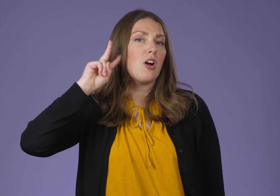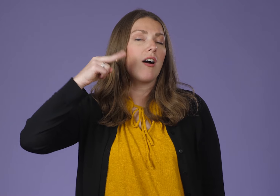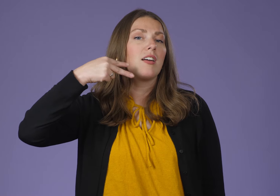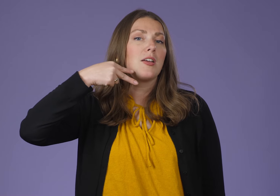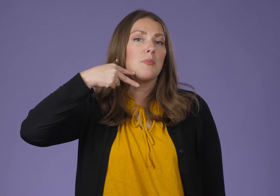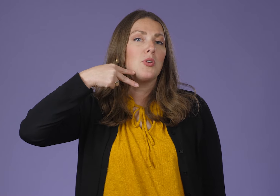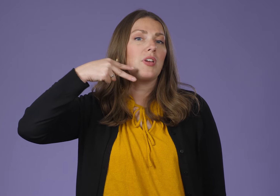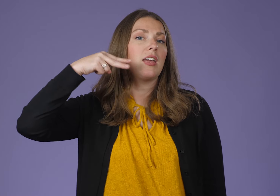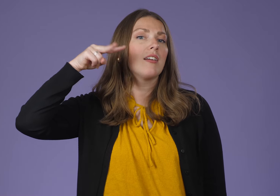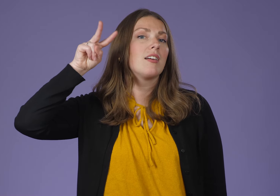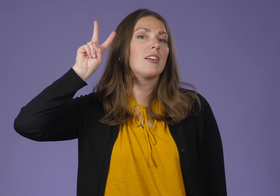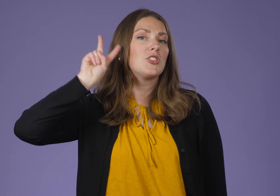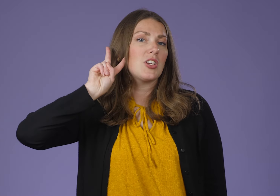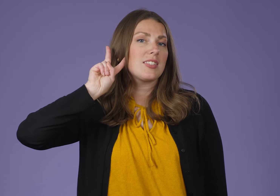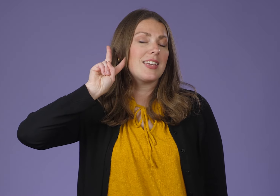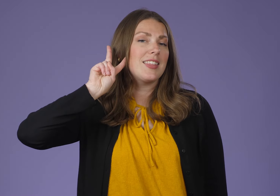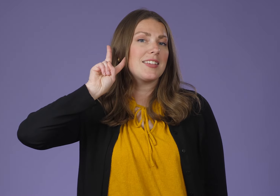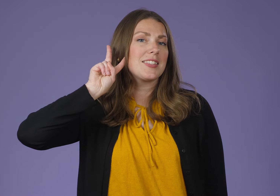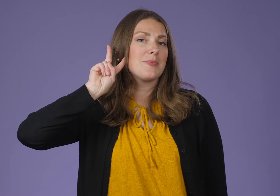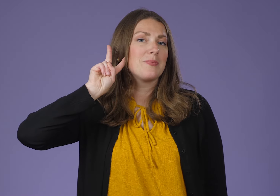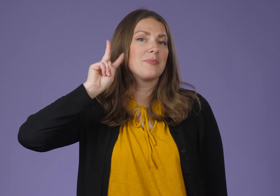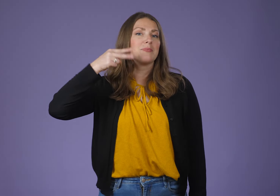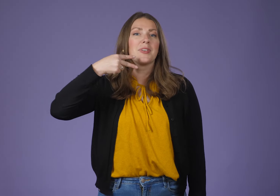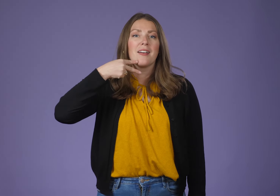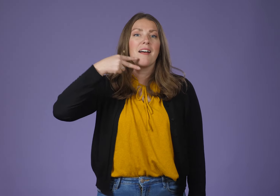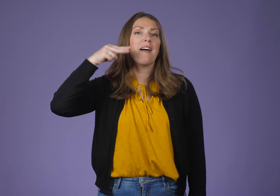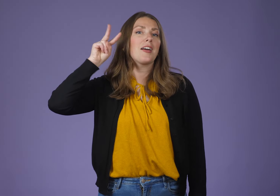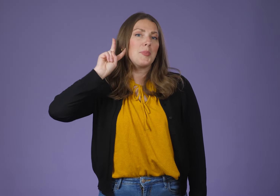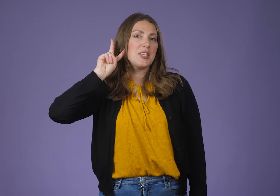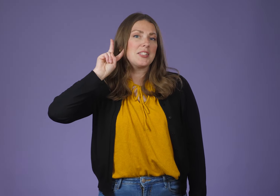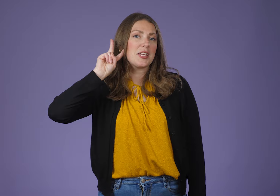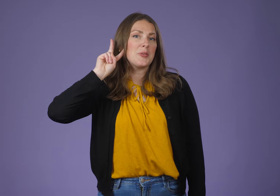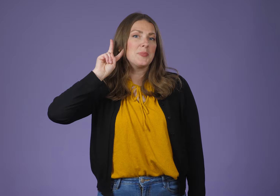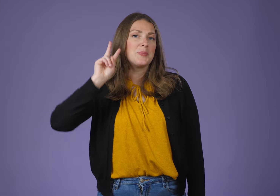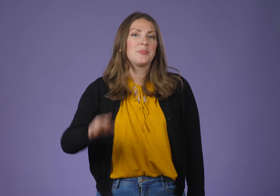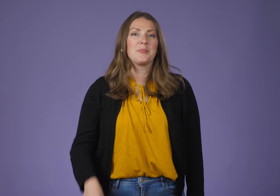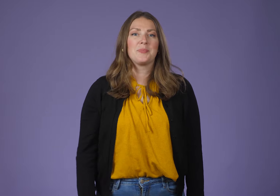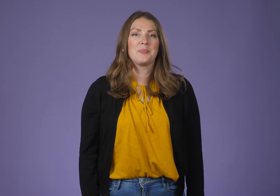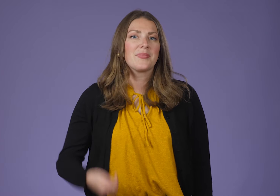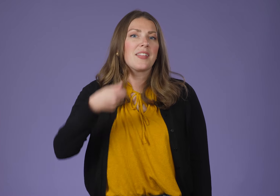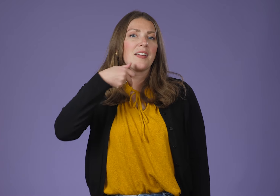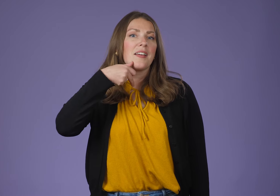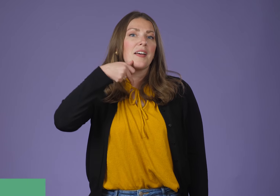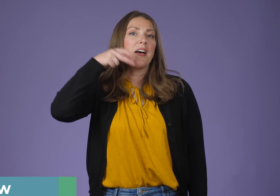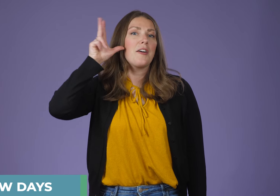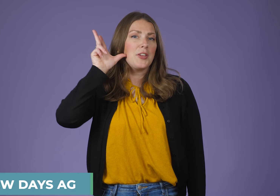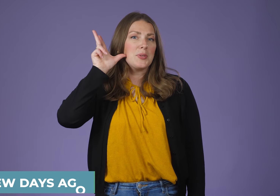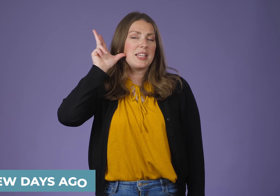jaw, moving just like this. A couple days ago. A few days